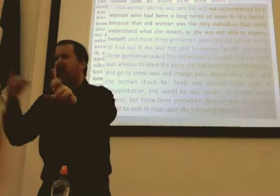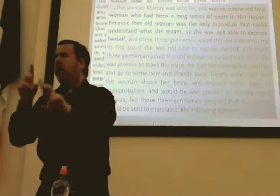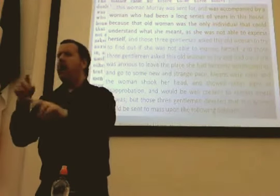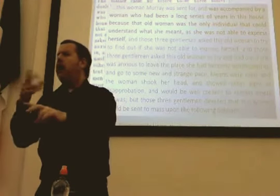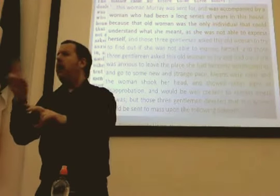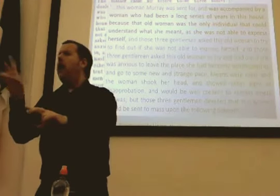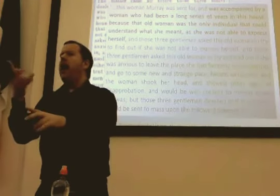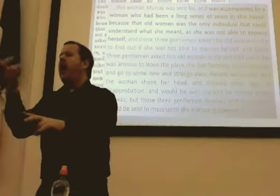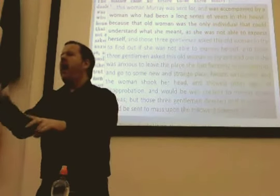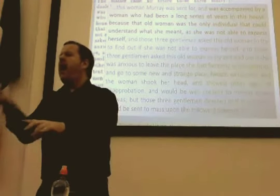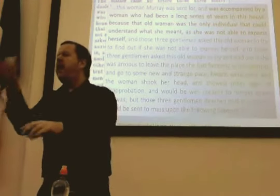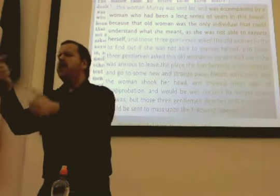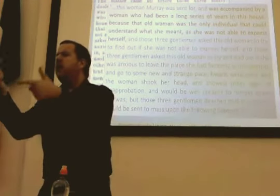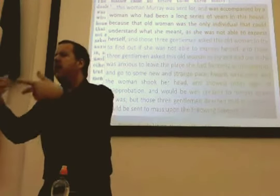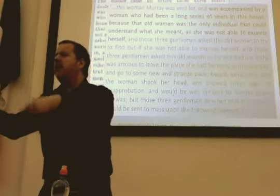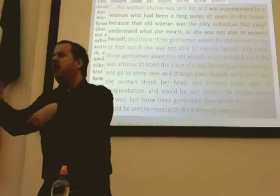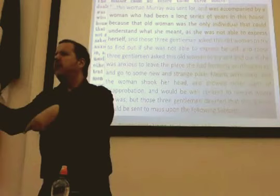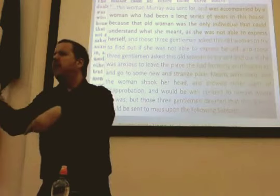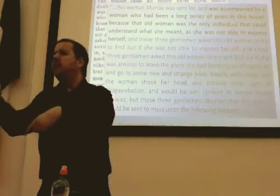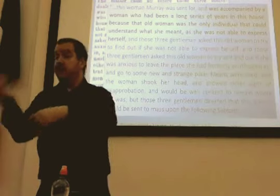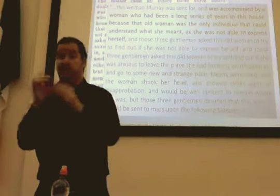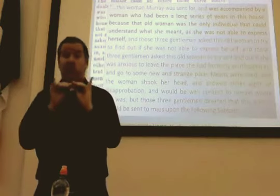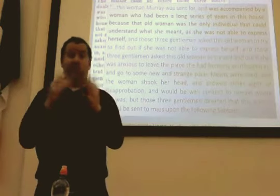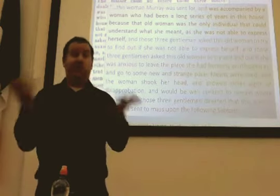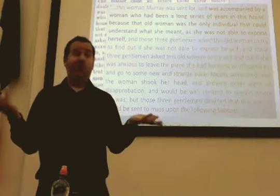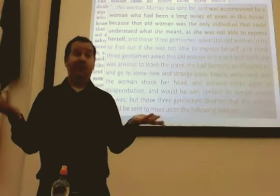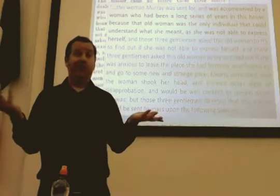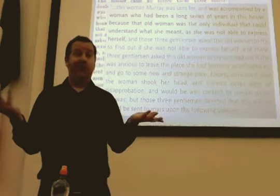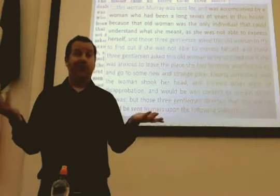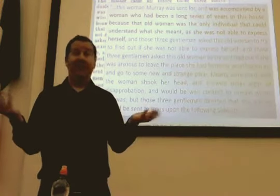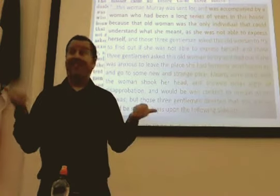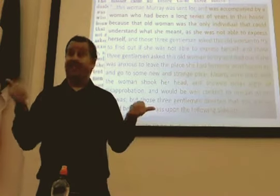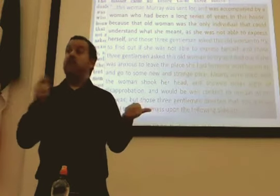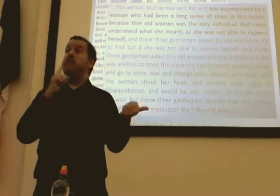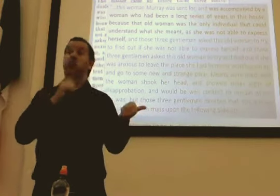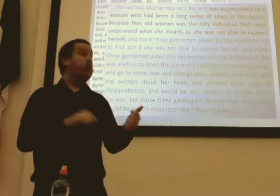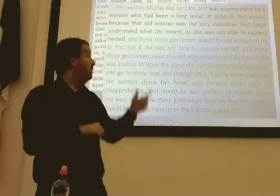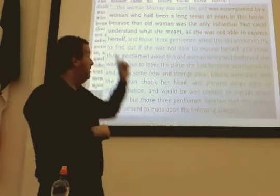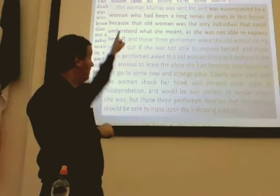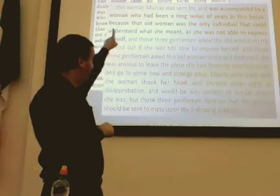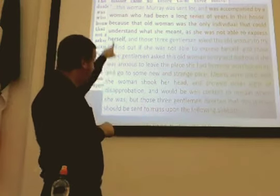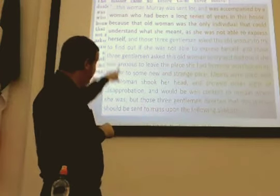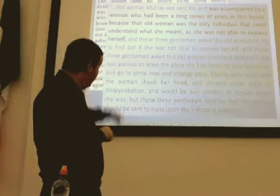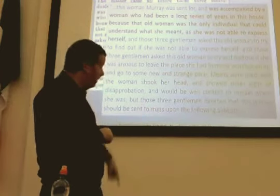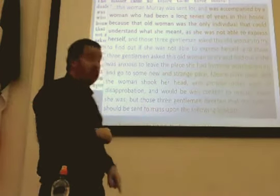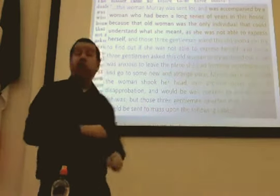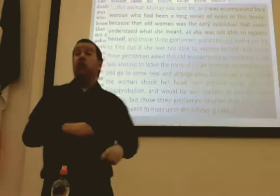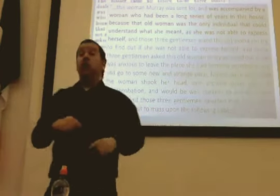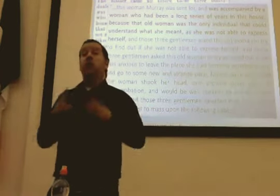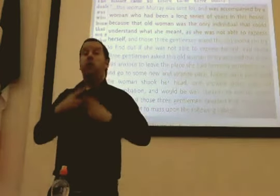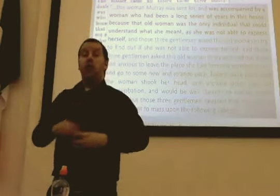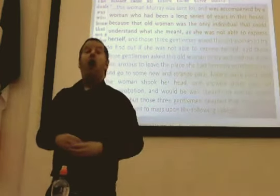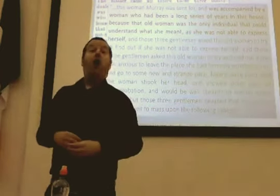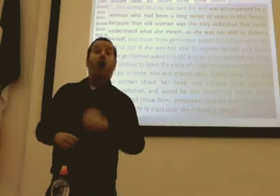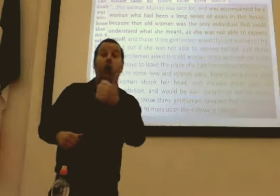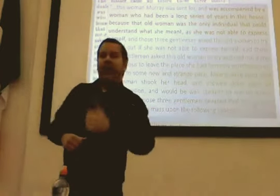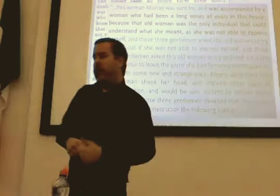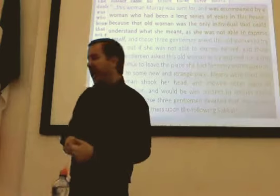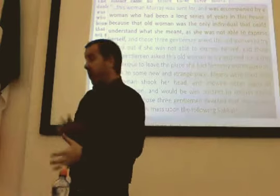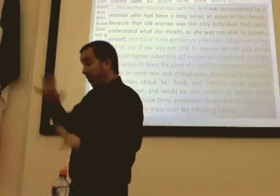with her and asked her to find out this information. So she was essentially acting as an interpreter, and she found out the details, and